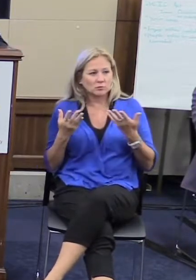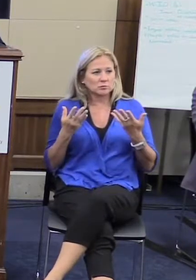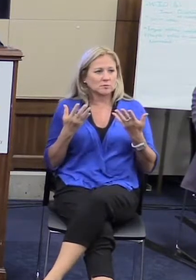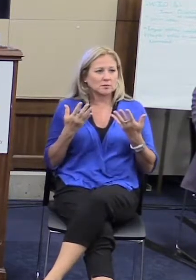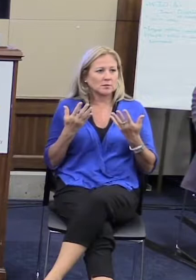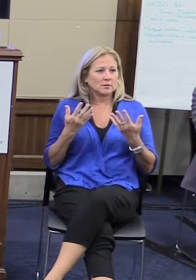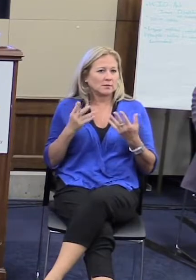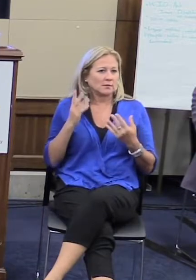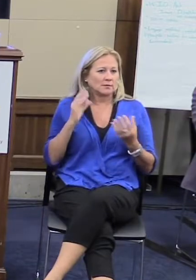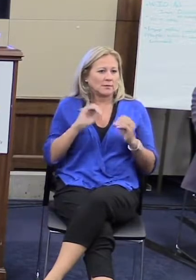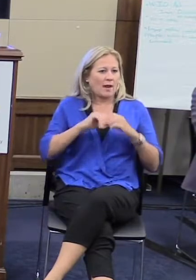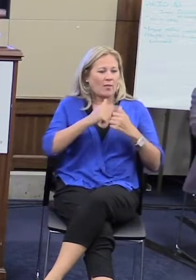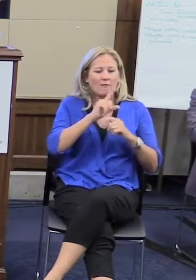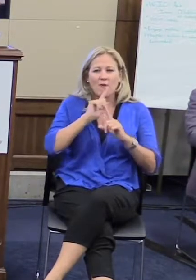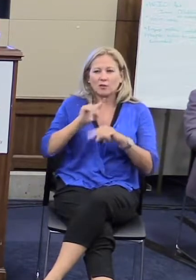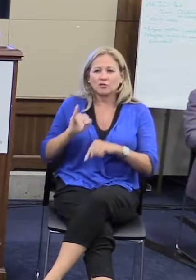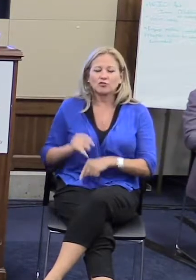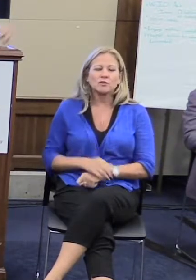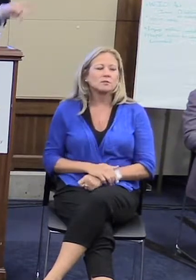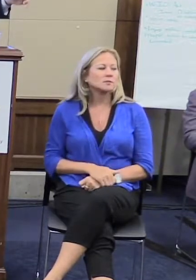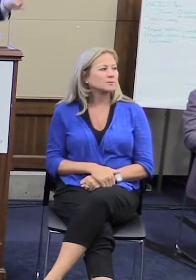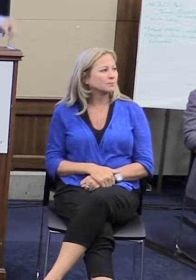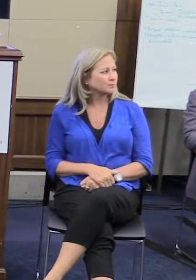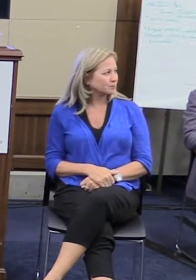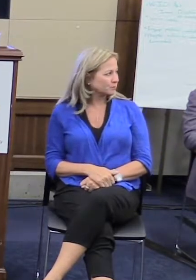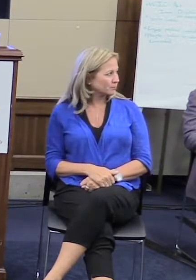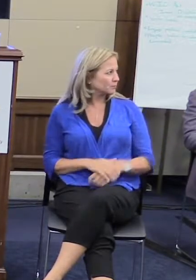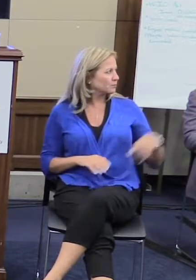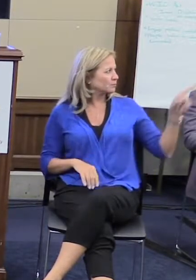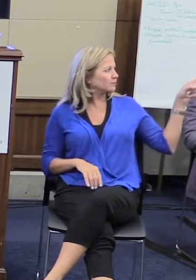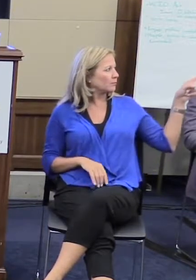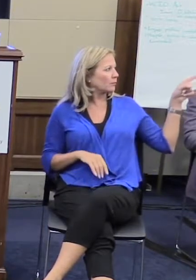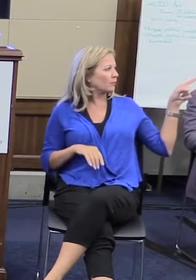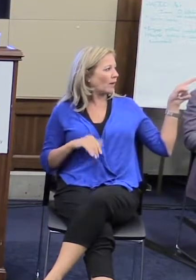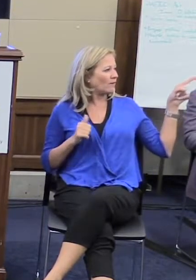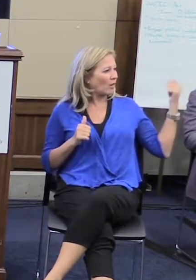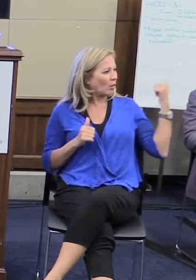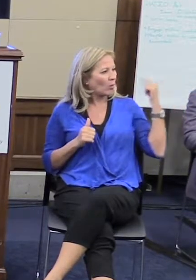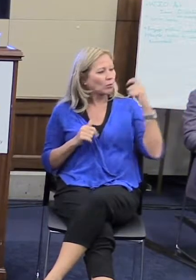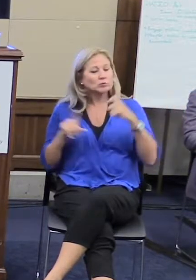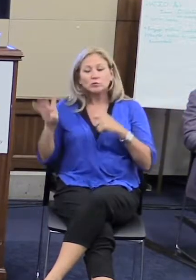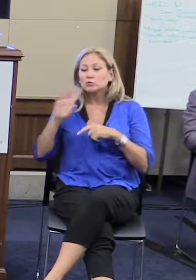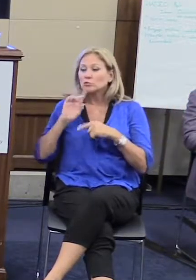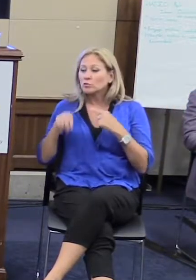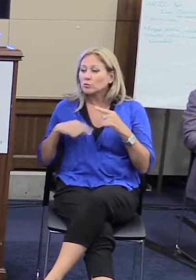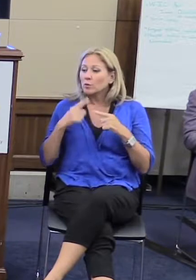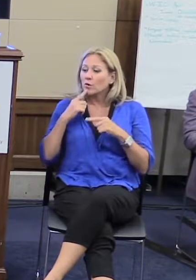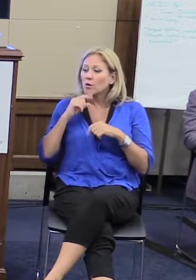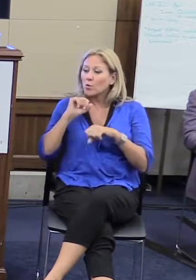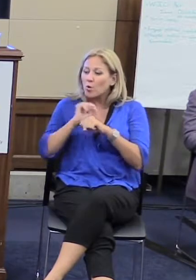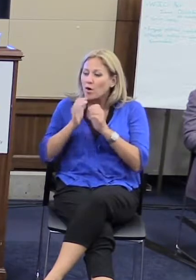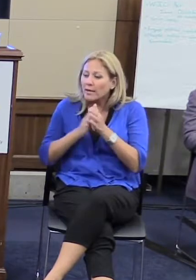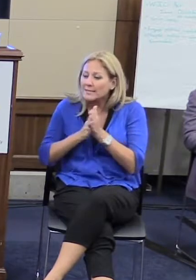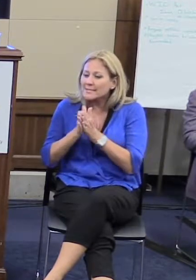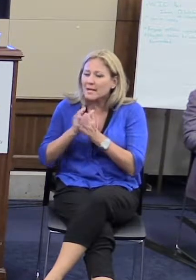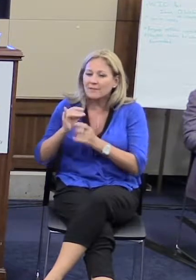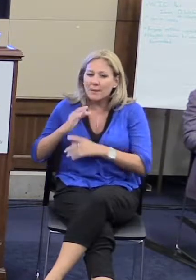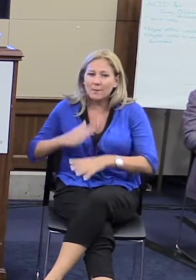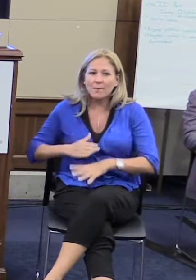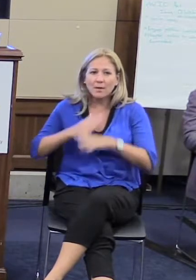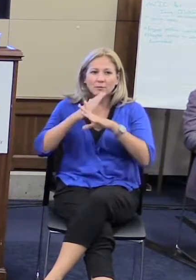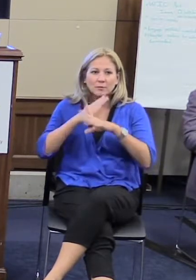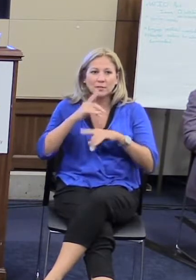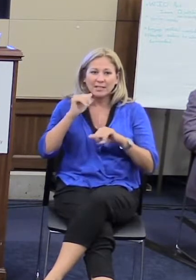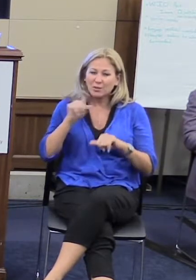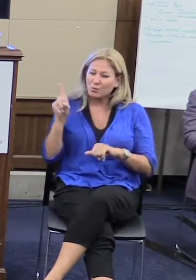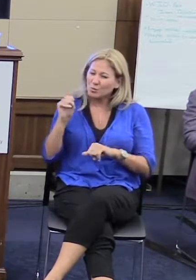raised. Other questions? Hello. In regards to talking about work incentives and barriers, can you do